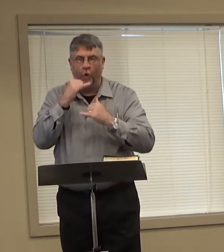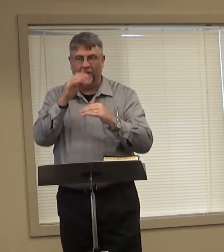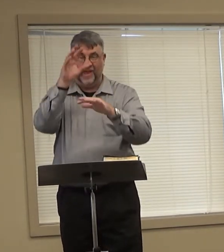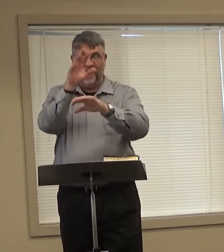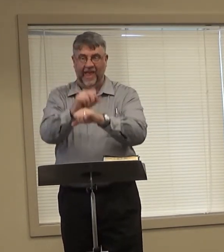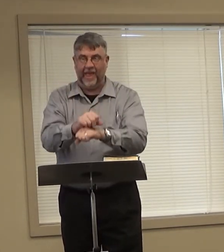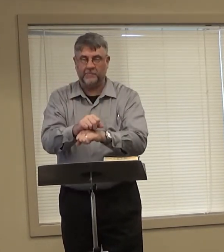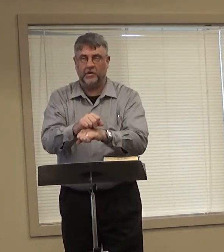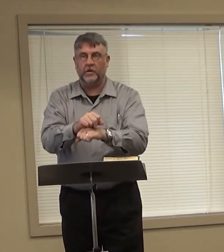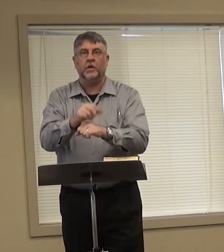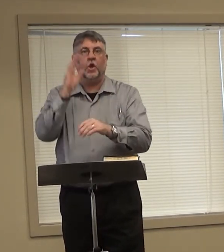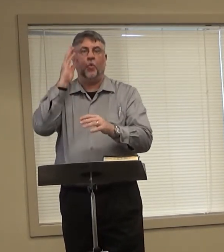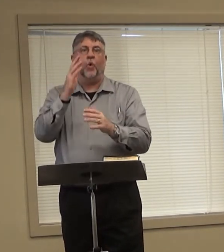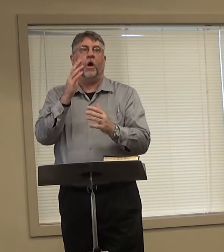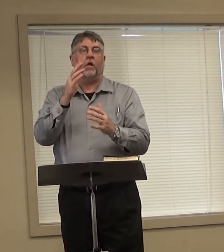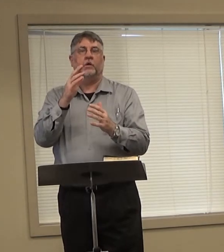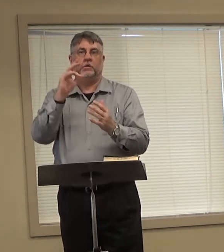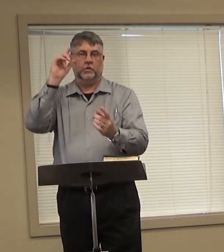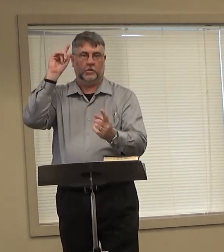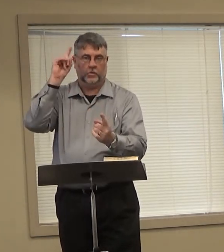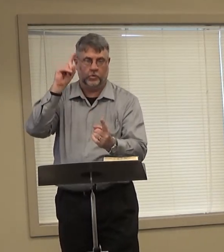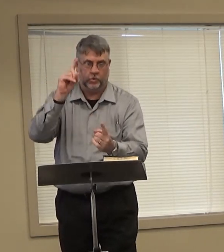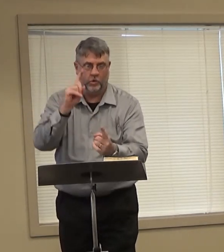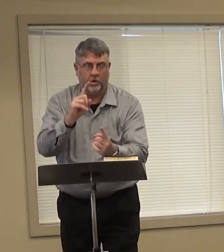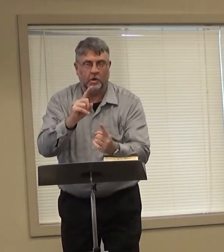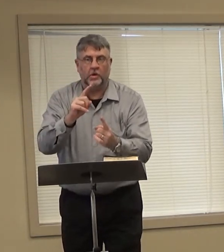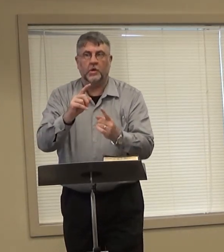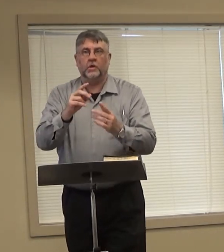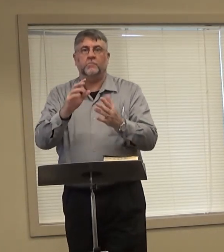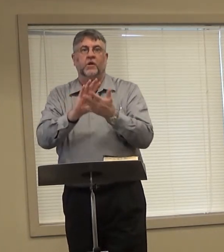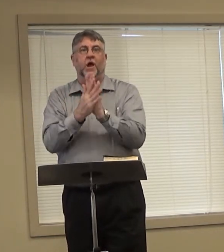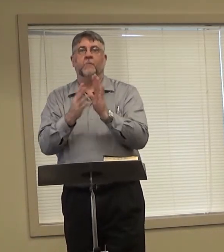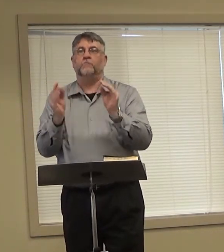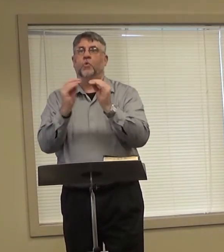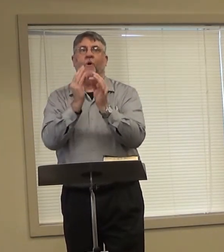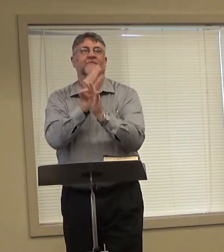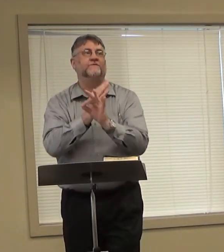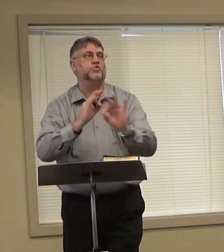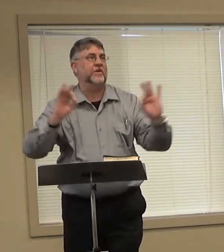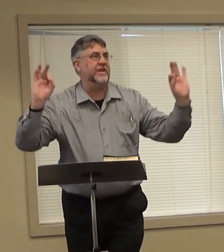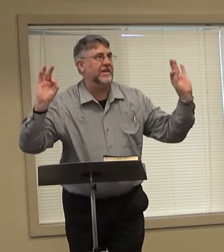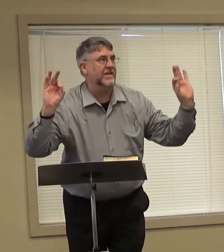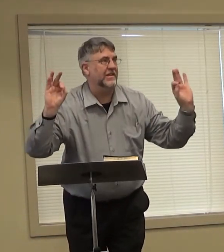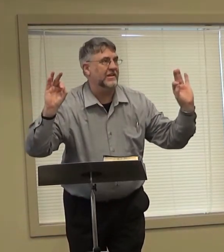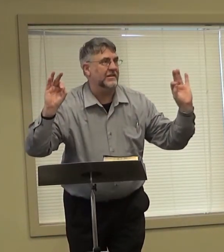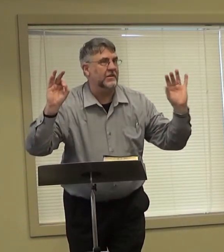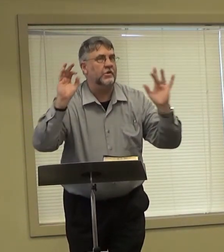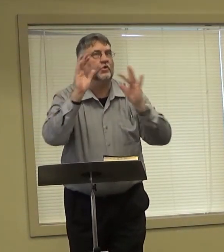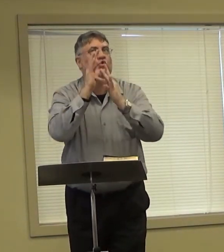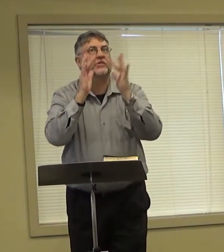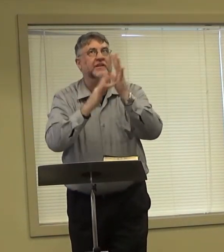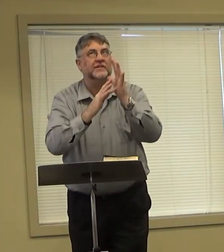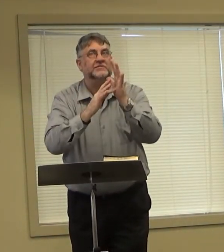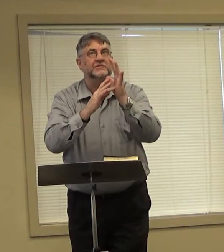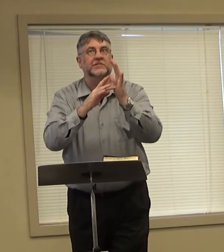Whatever habits you have. Whatever tendencies you have. Sins that you can't seem to be